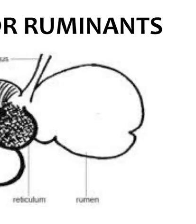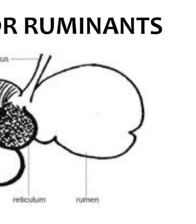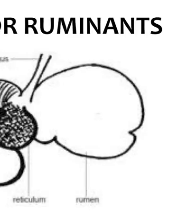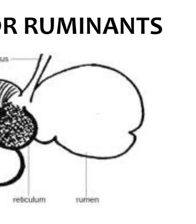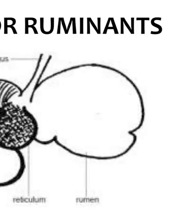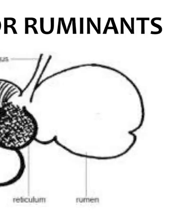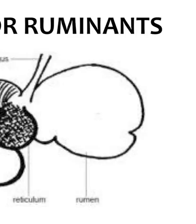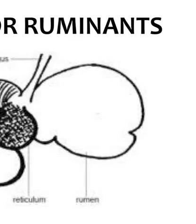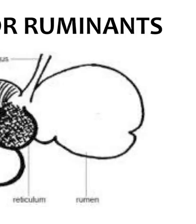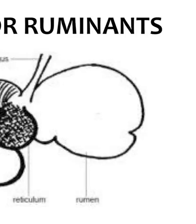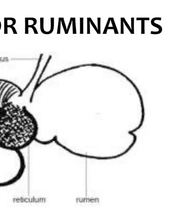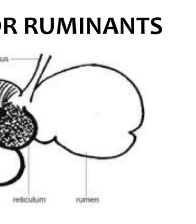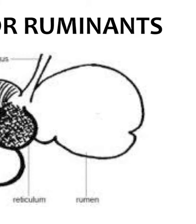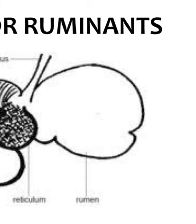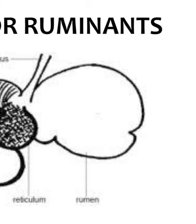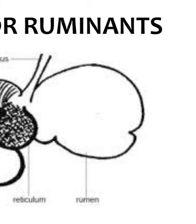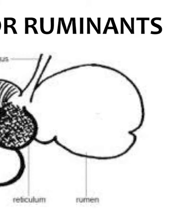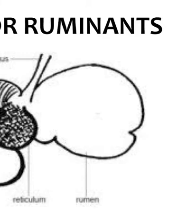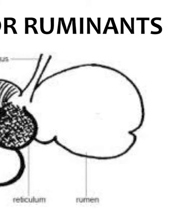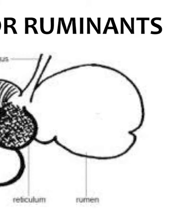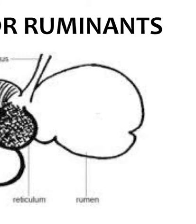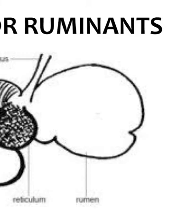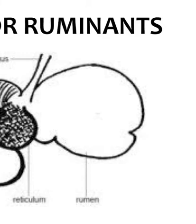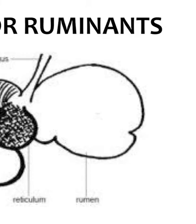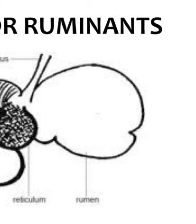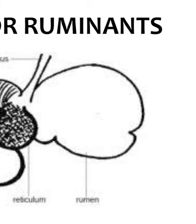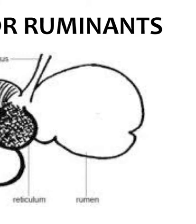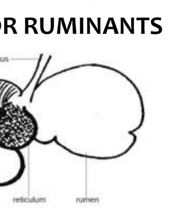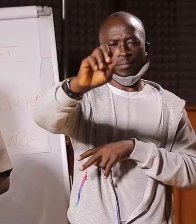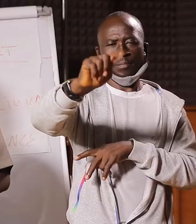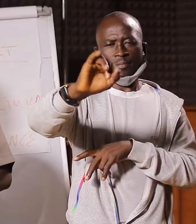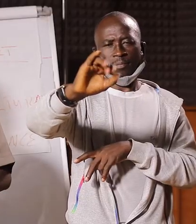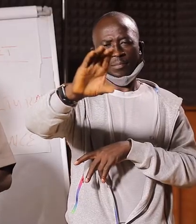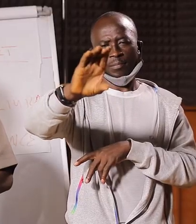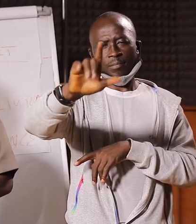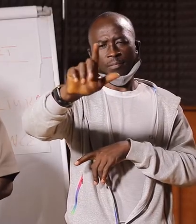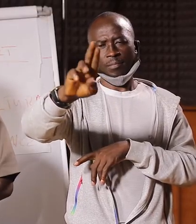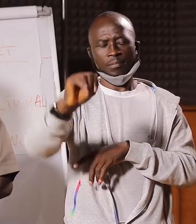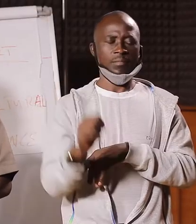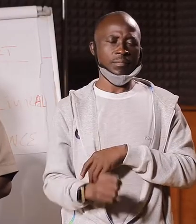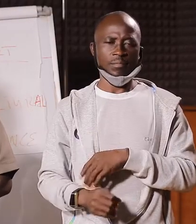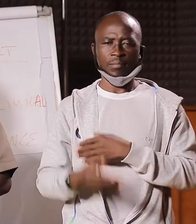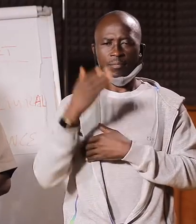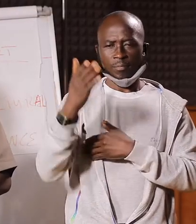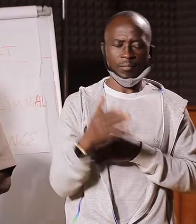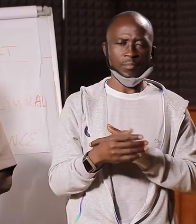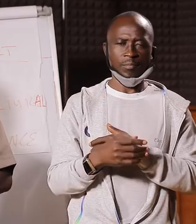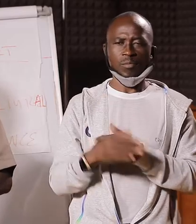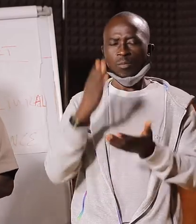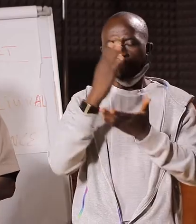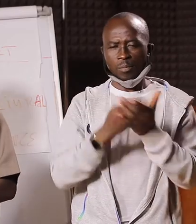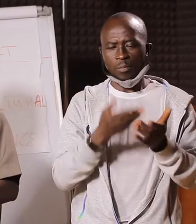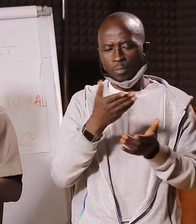to the reticulum. From the reticulum, there will be